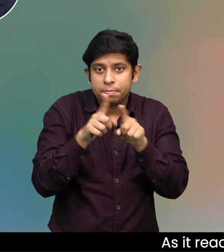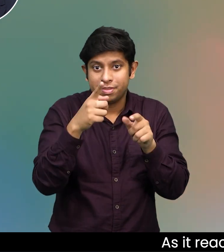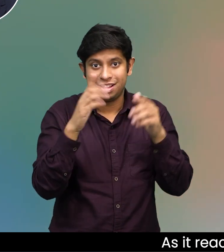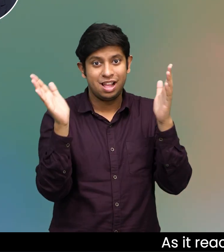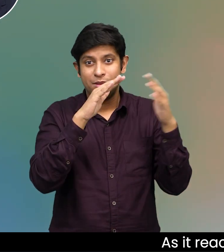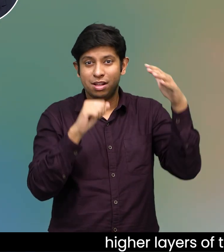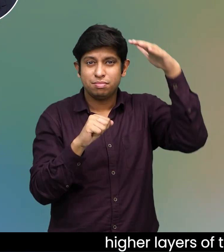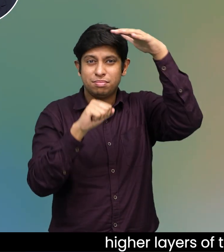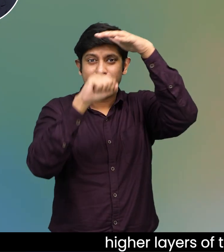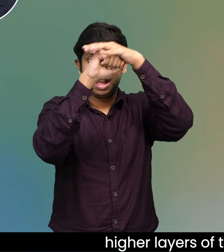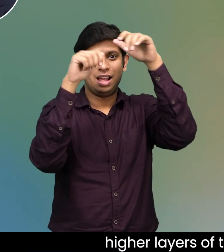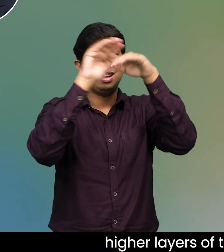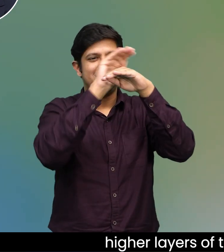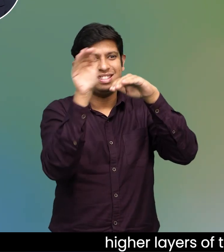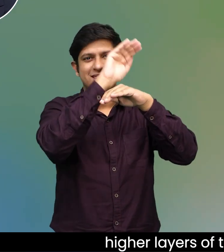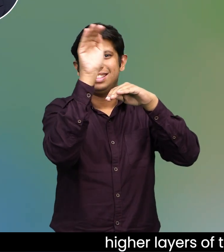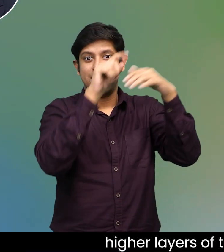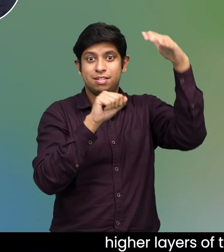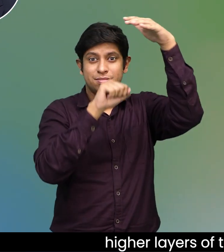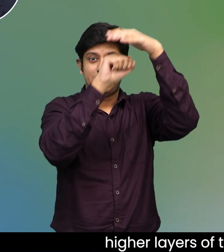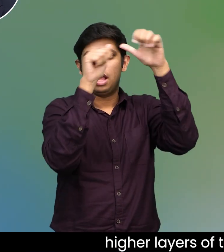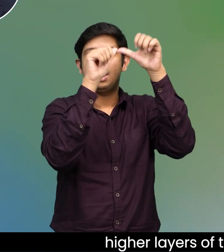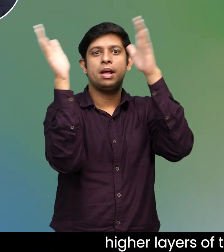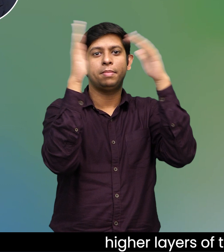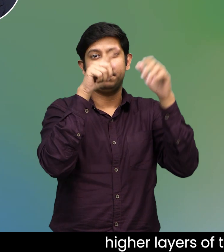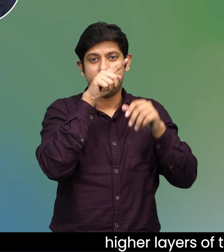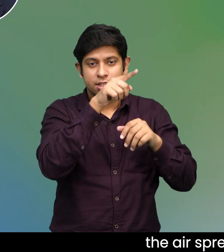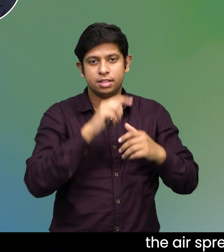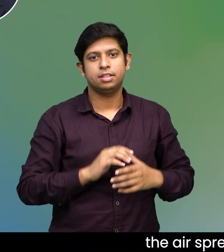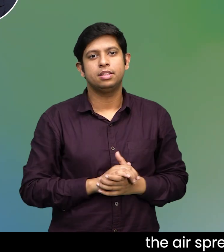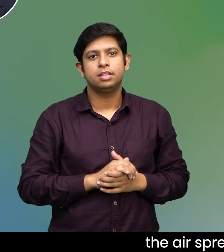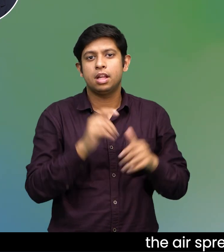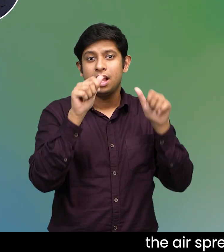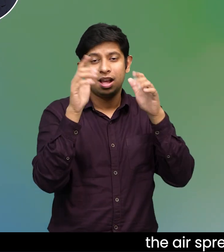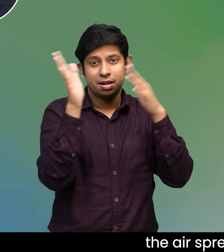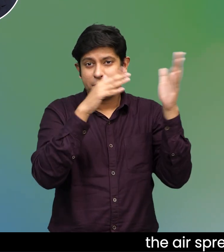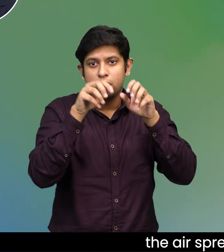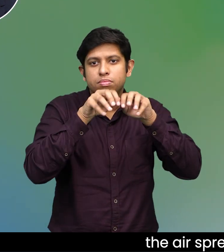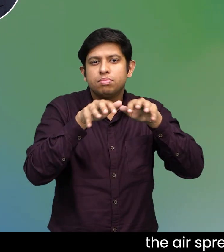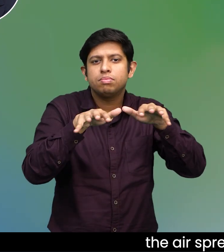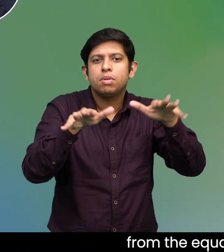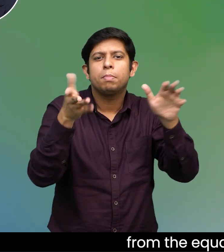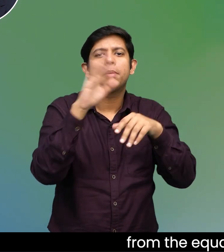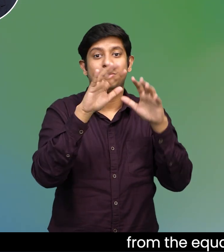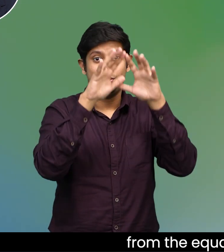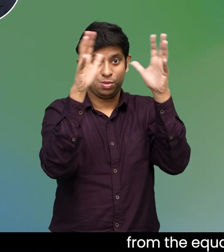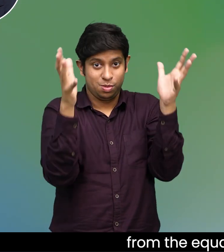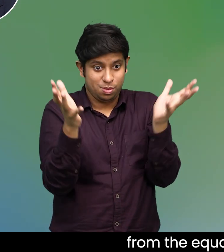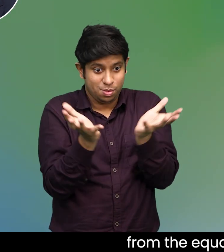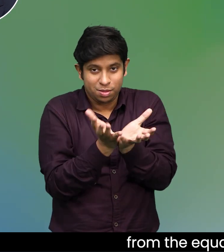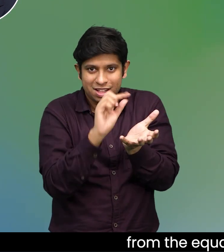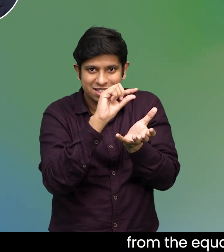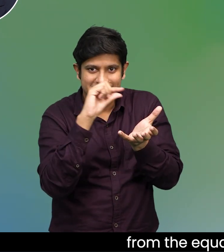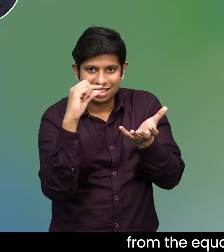As it reaches the higher layers of the atmosphere, the air spreads away from the